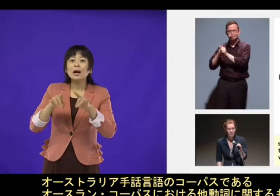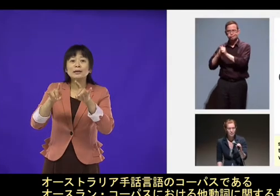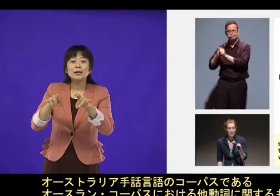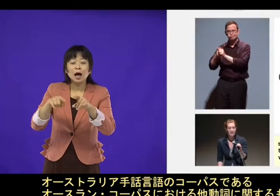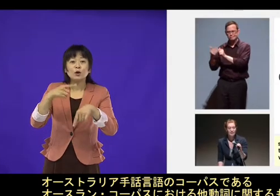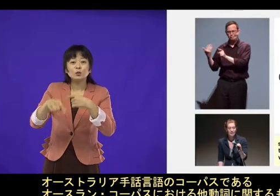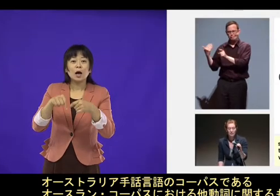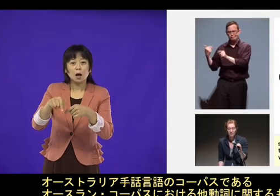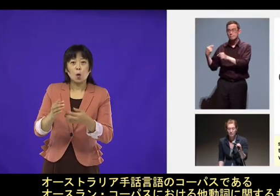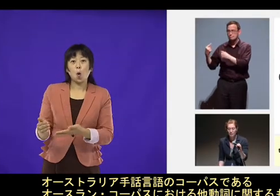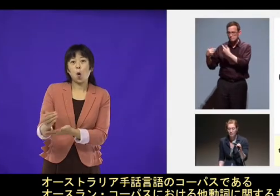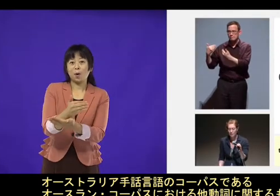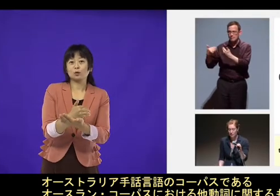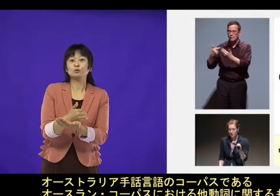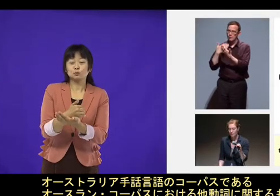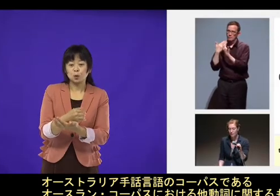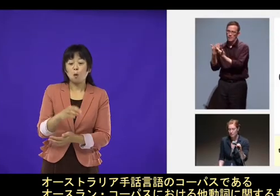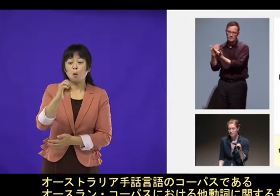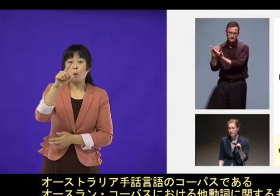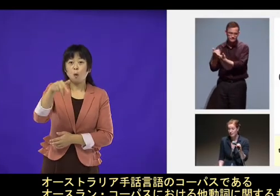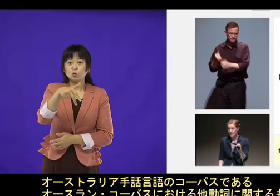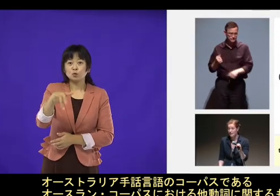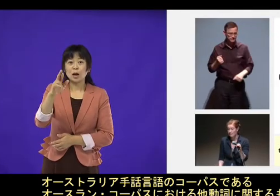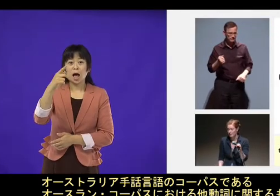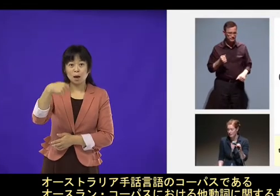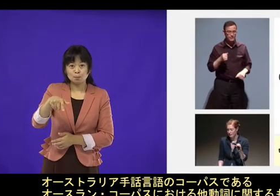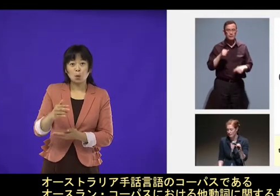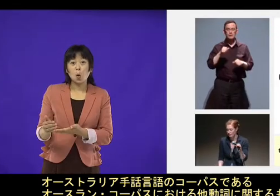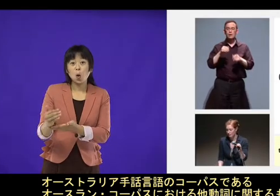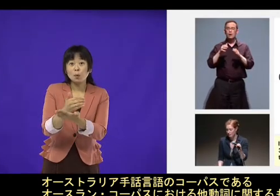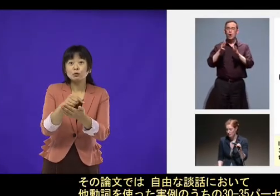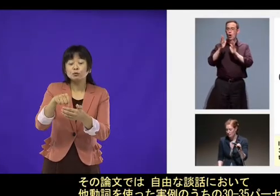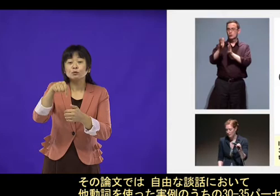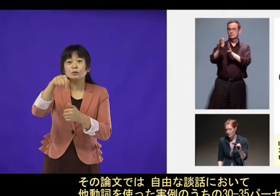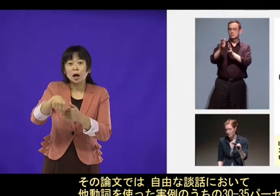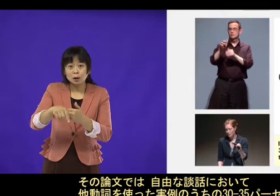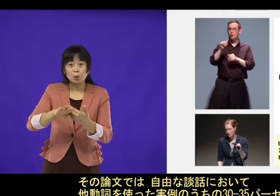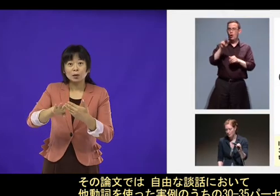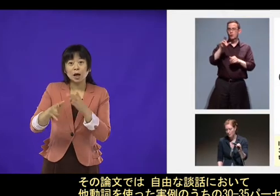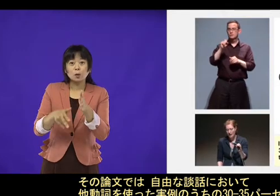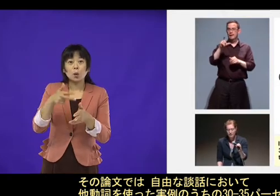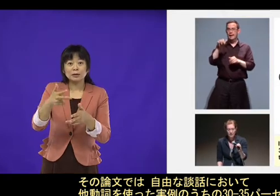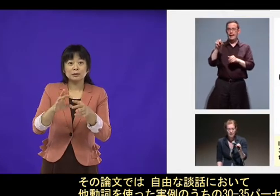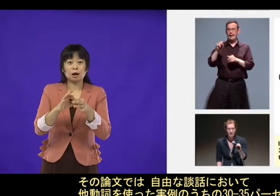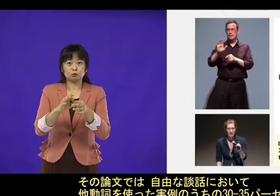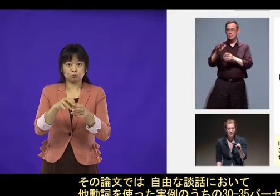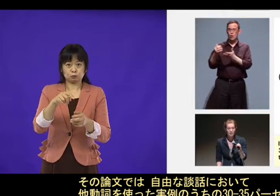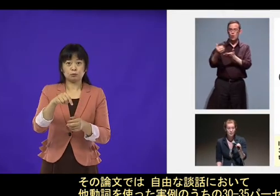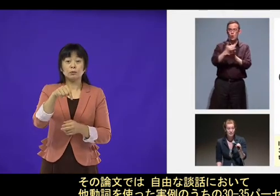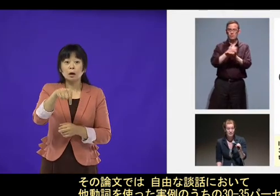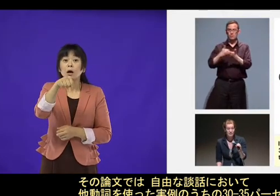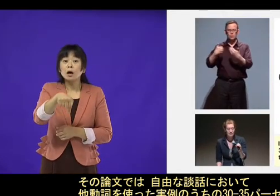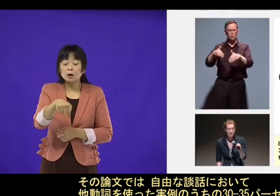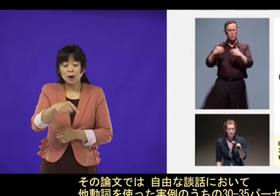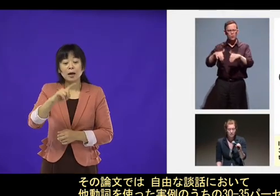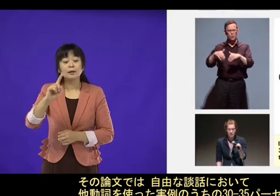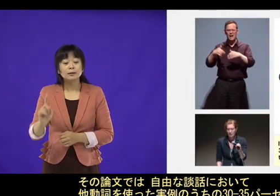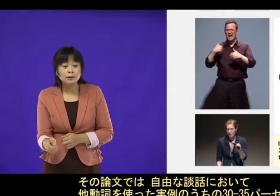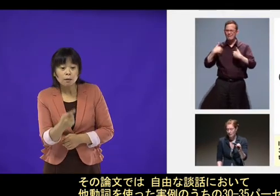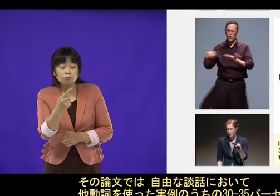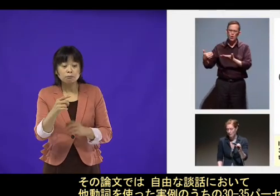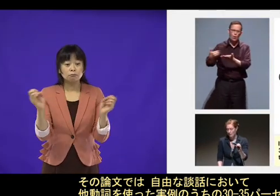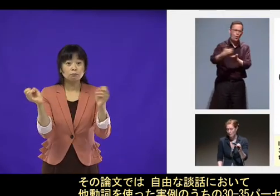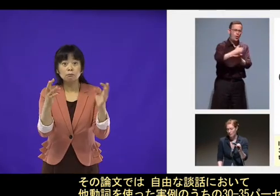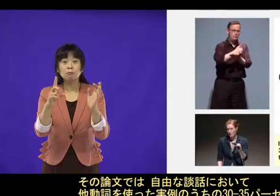transitive verbs within the Ausland corpus, so the corpus of Australian Sign Language, where it is shown that actually in spontaneous